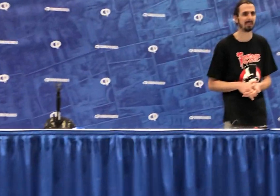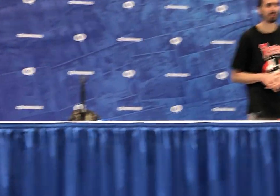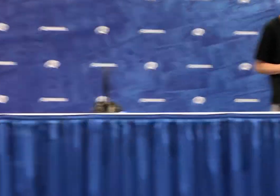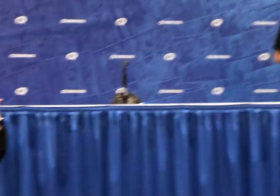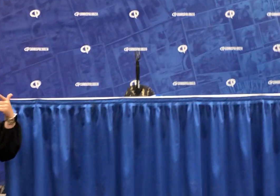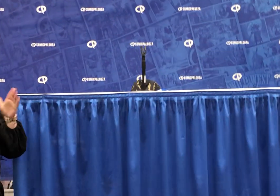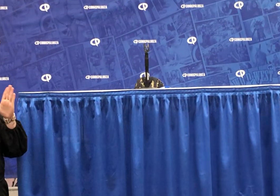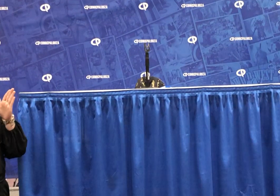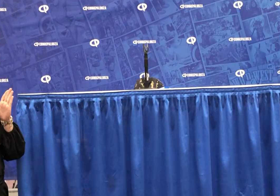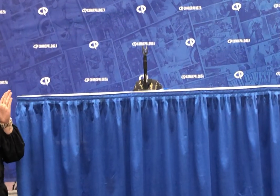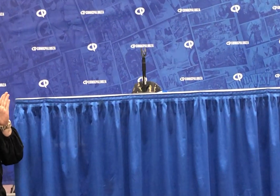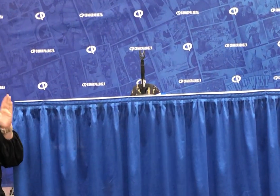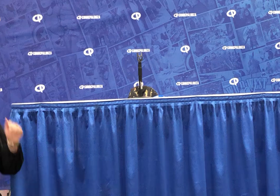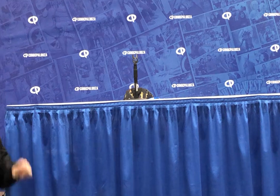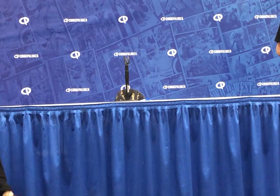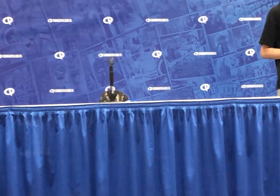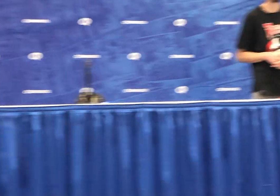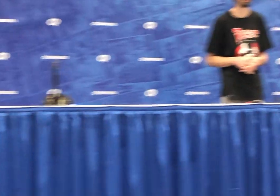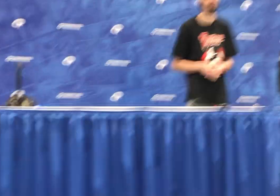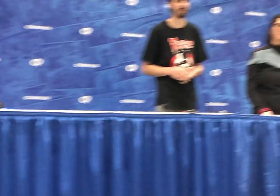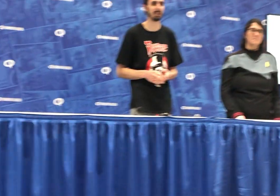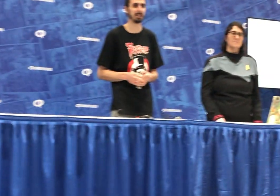Do you have different signs for live action versus animation?